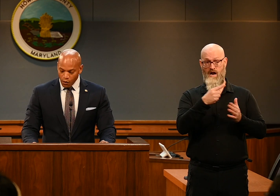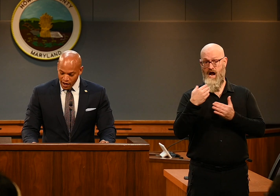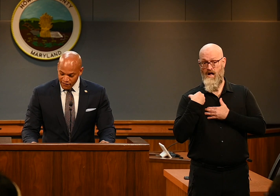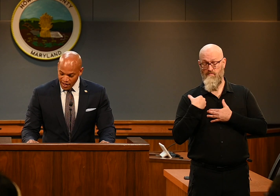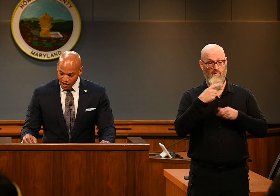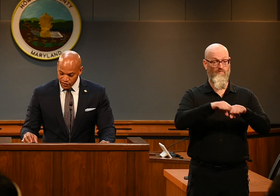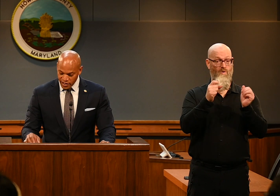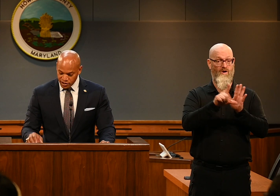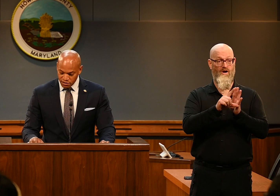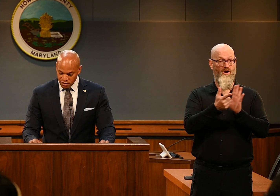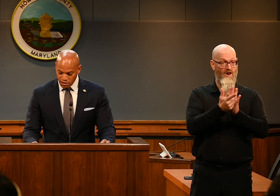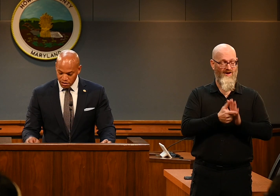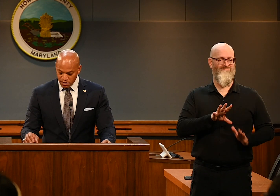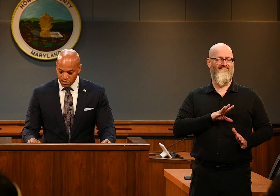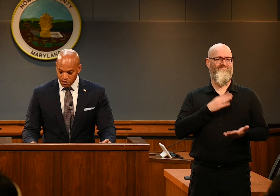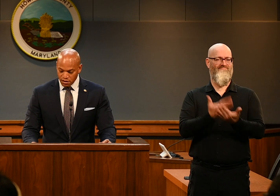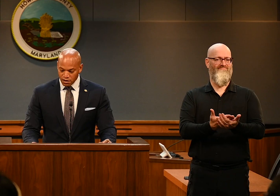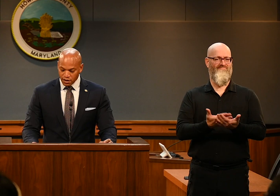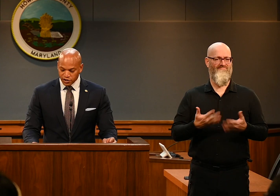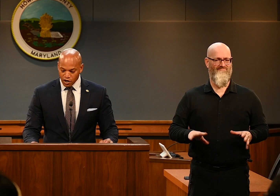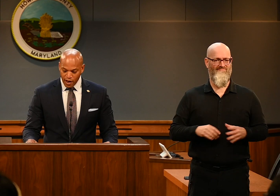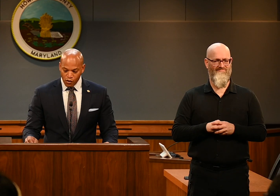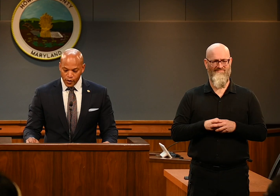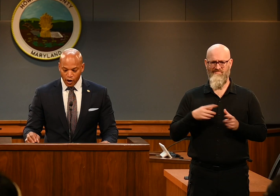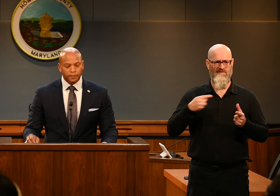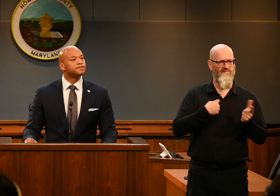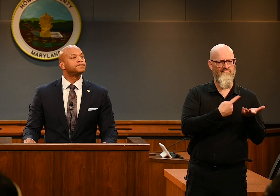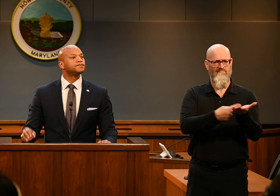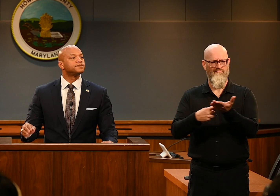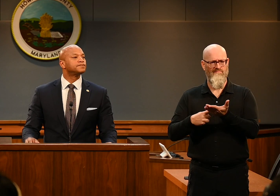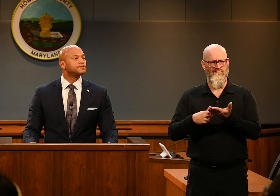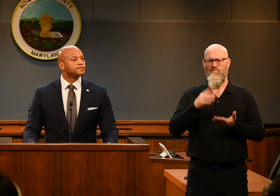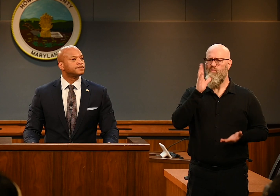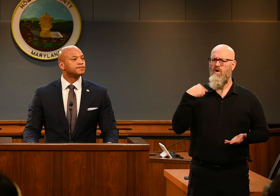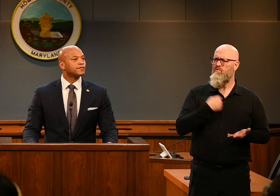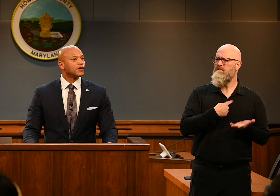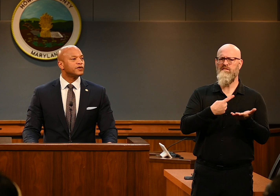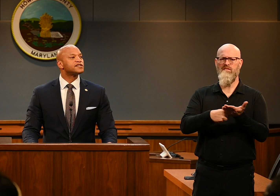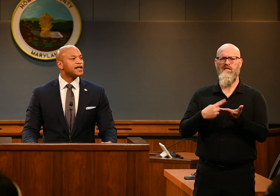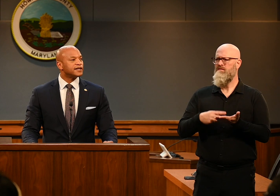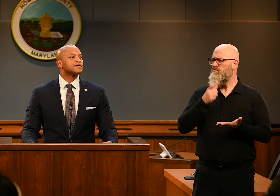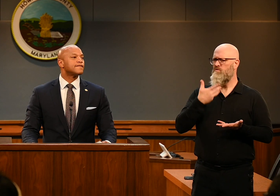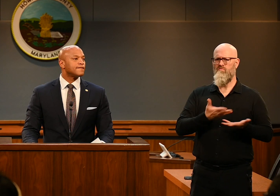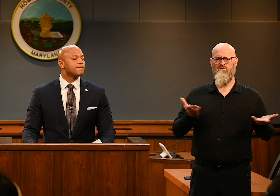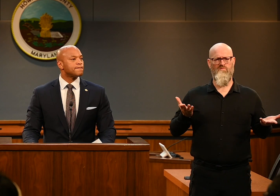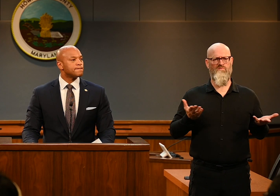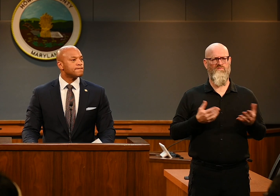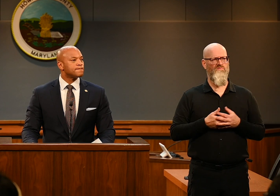And while we're having that conversation, let's talk about who we are, who this state